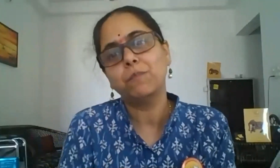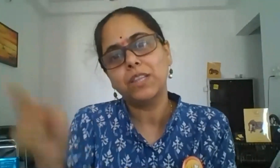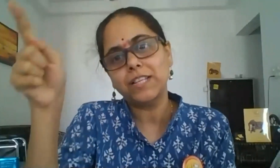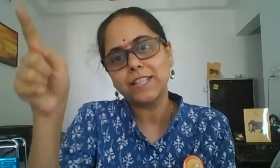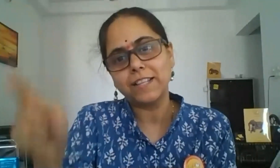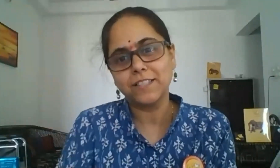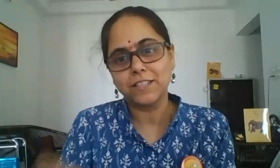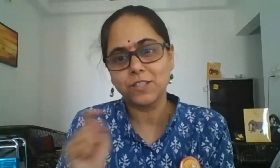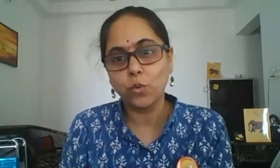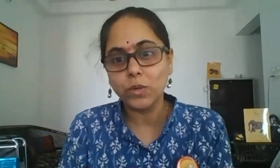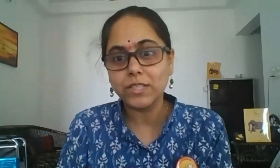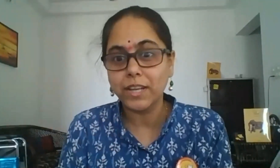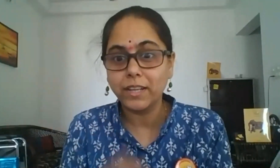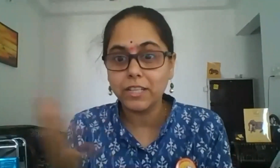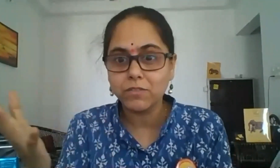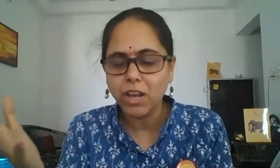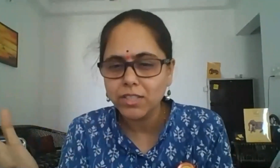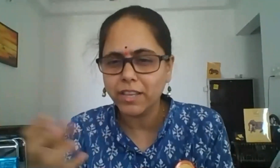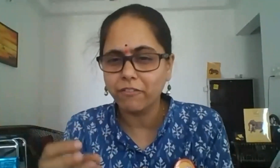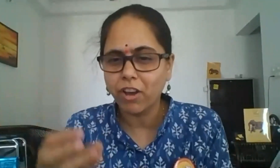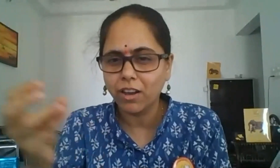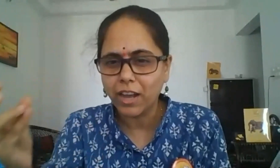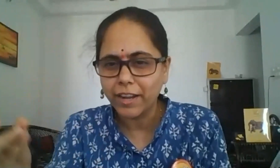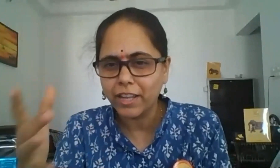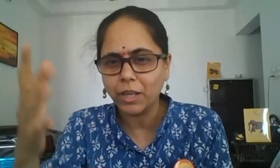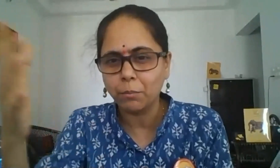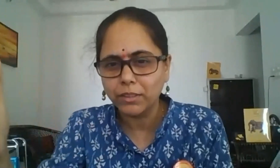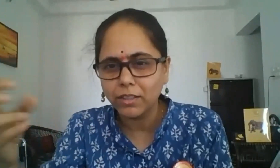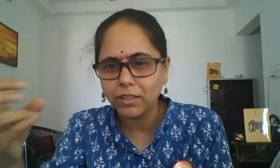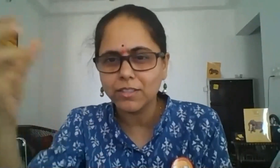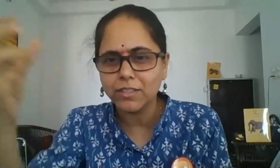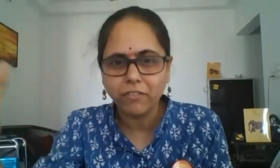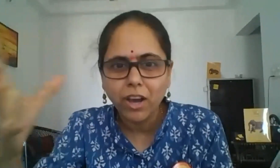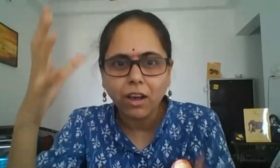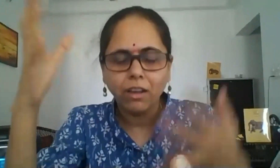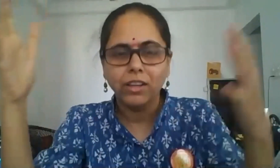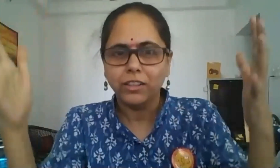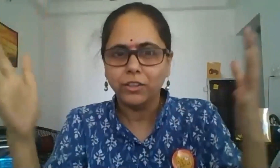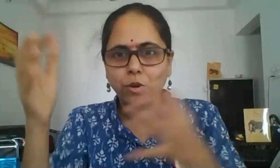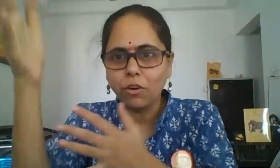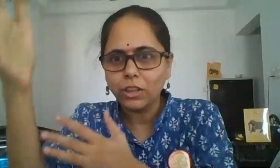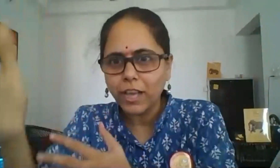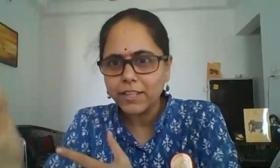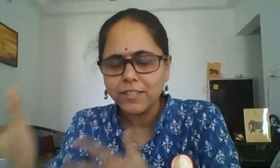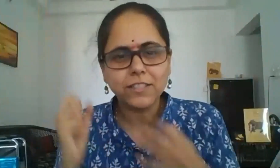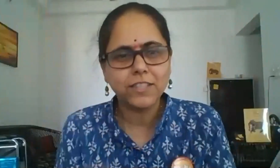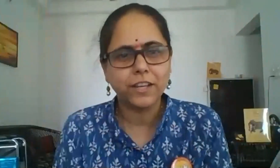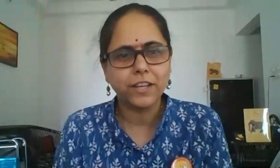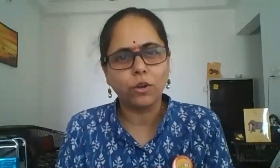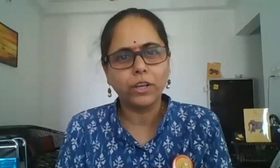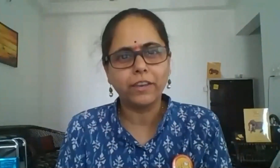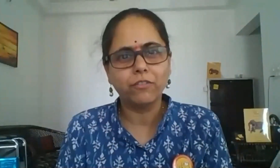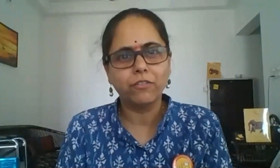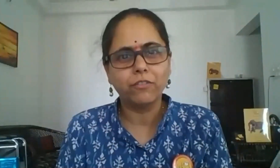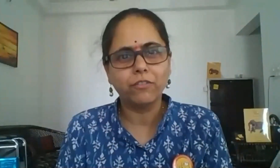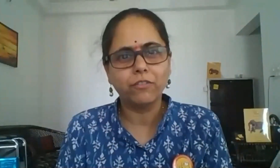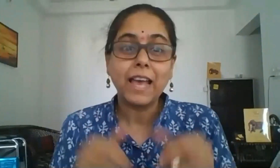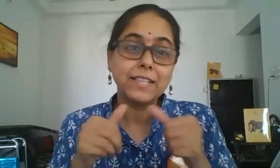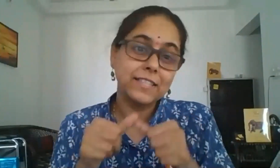these answers. No one said Niswat Seva, guiding, mother, Seva, all the answers that you all gave. The answers